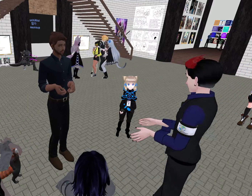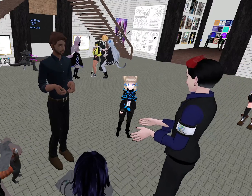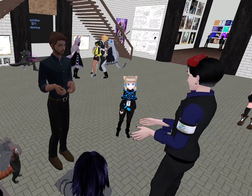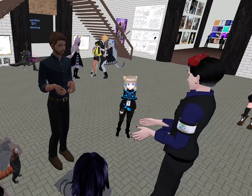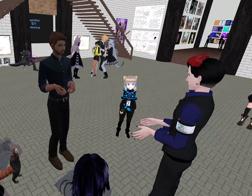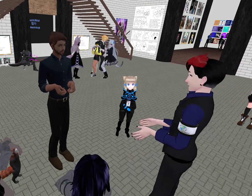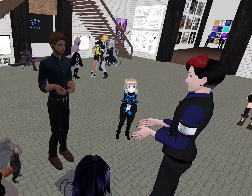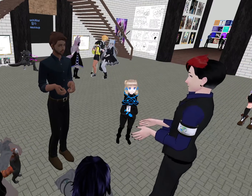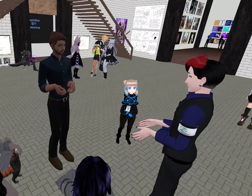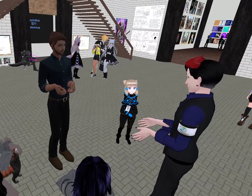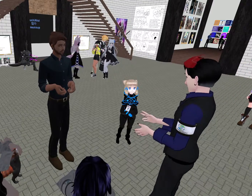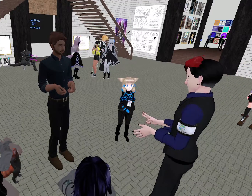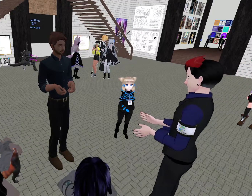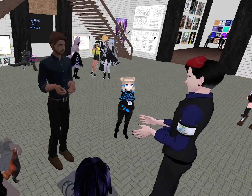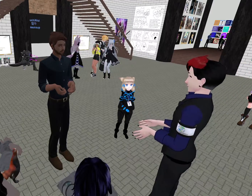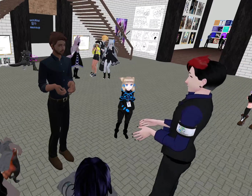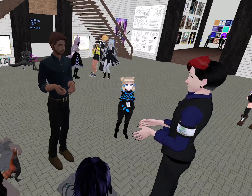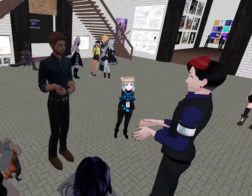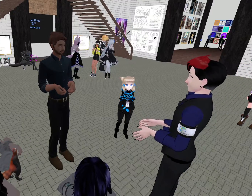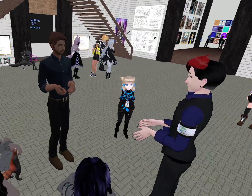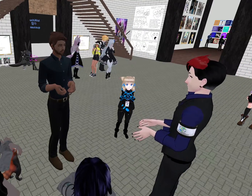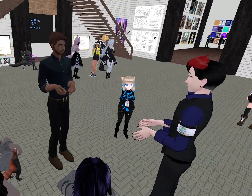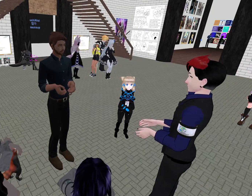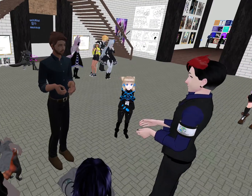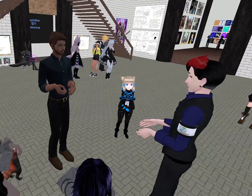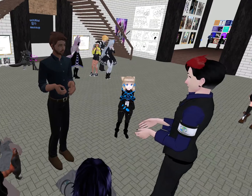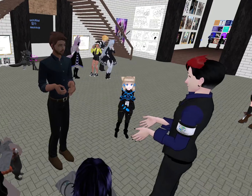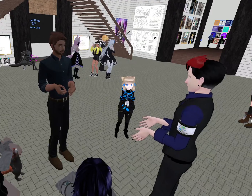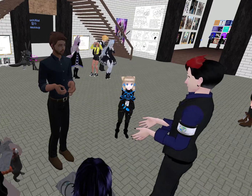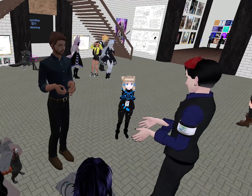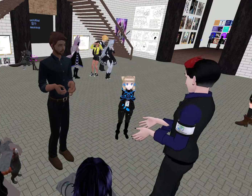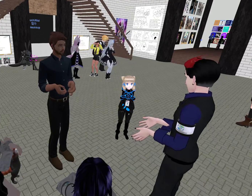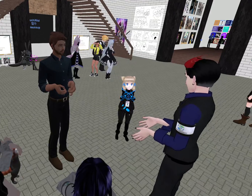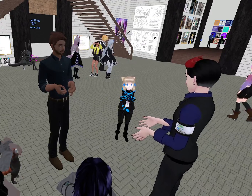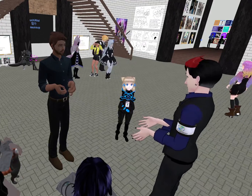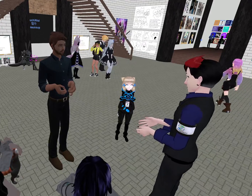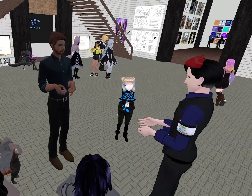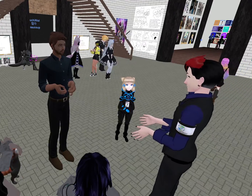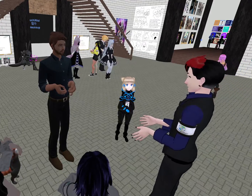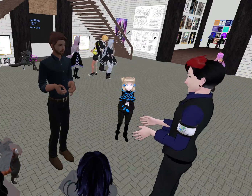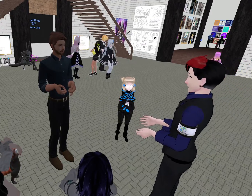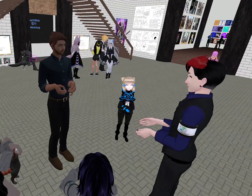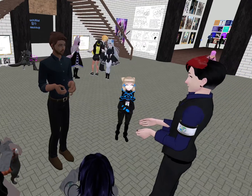Just however you say it, I can't say it. Gesturing. They seem to get along with it without it.